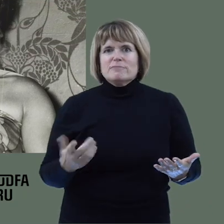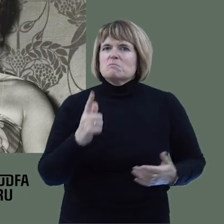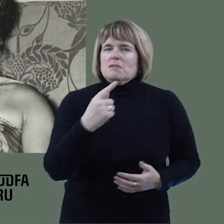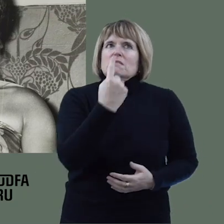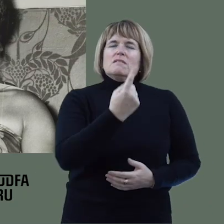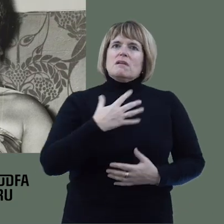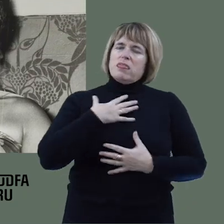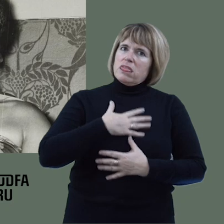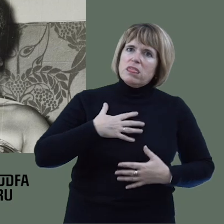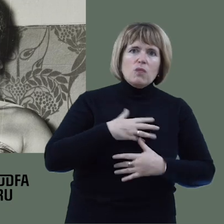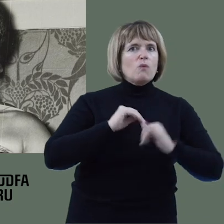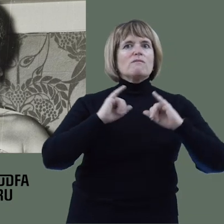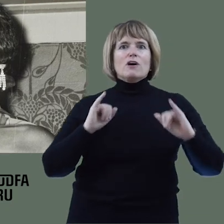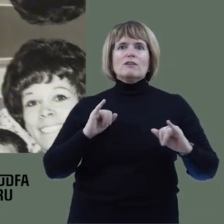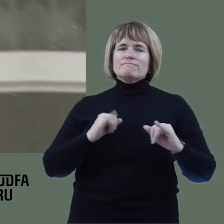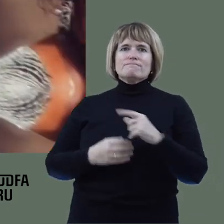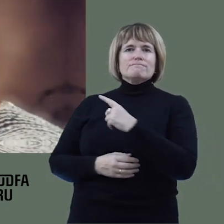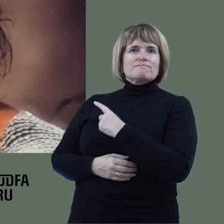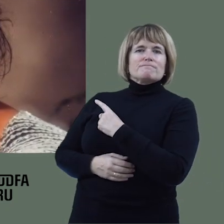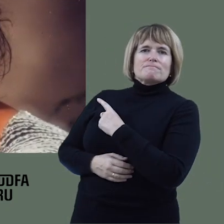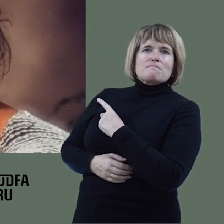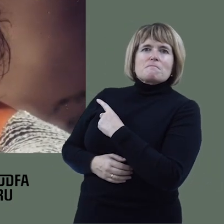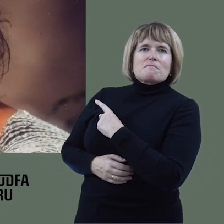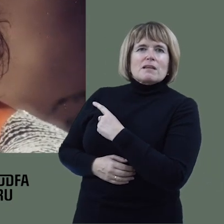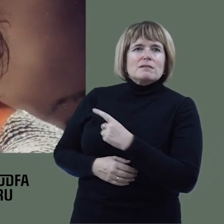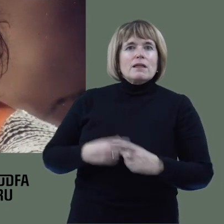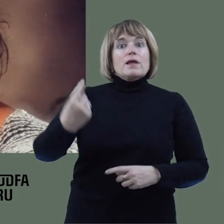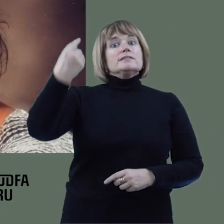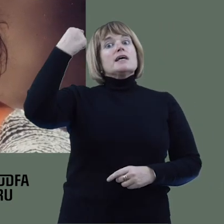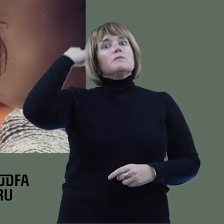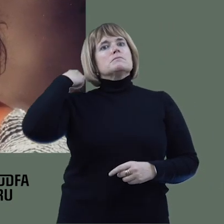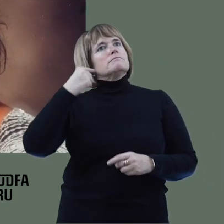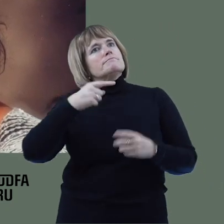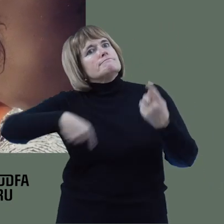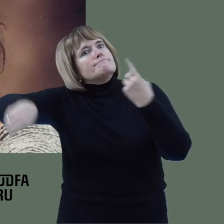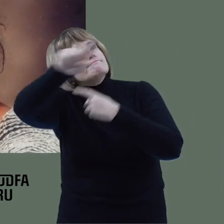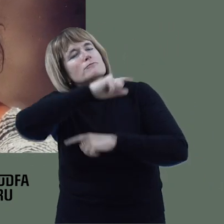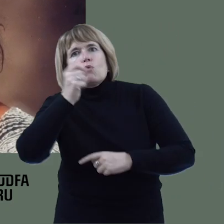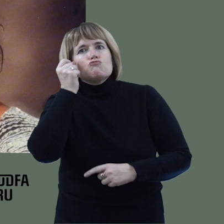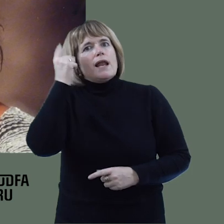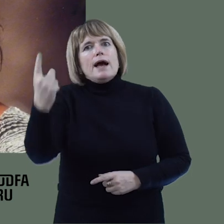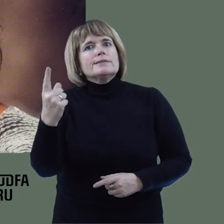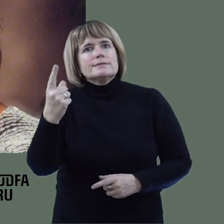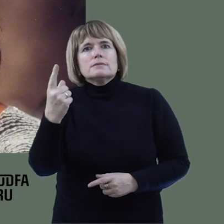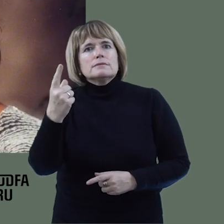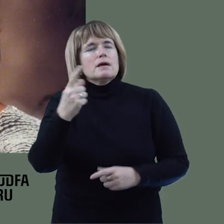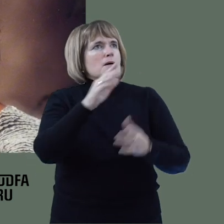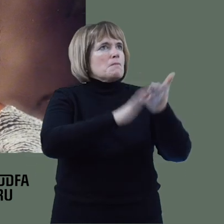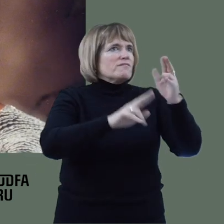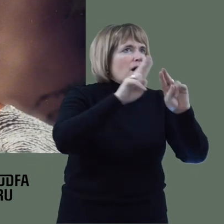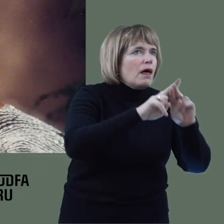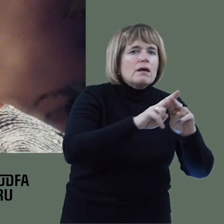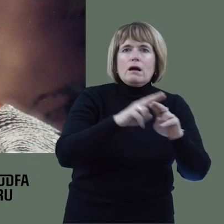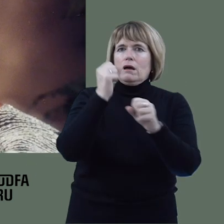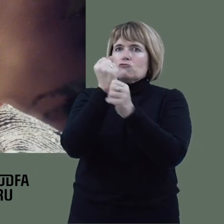was, she was in a terrible state. But at that time, people don't realize how